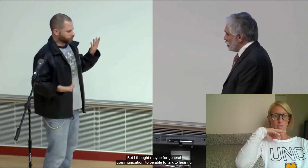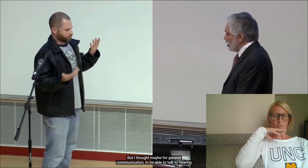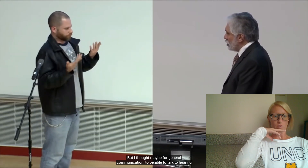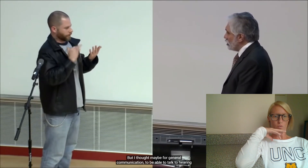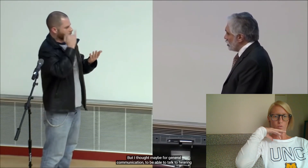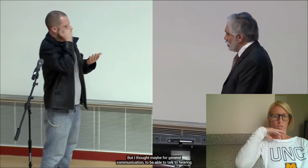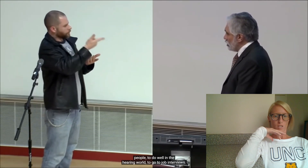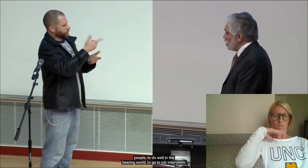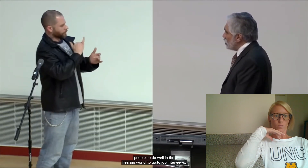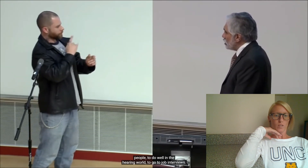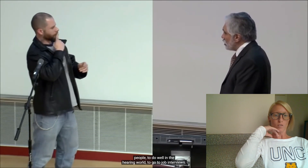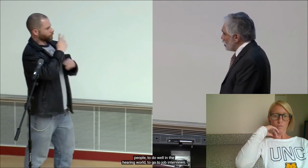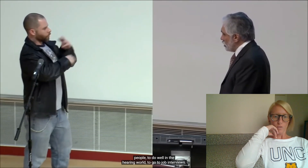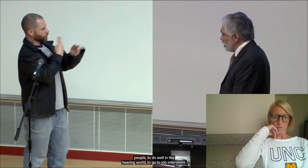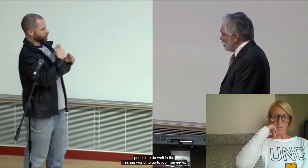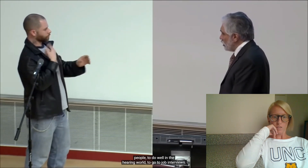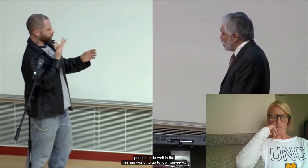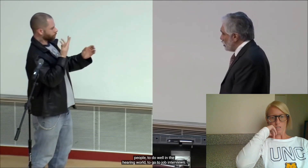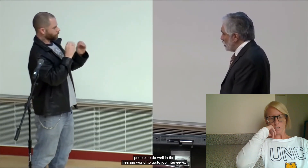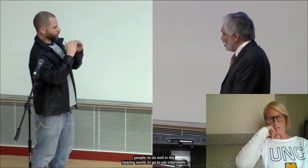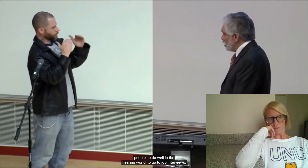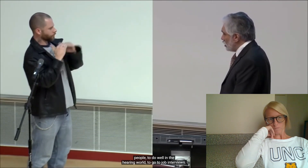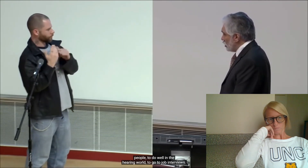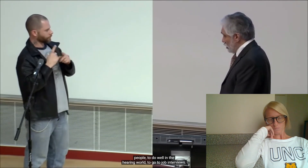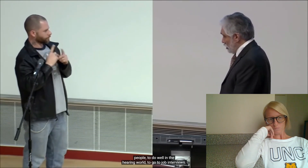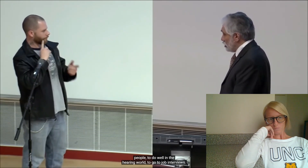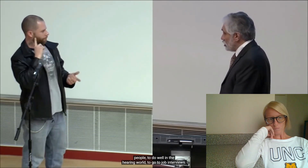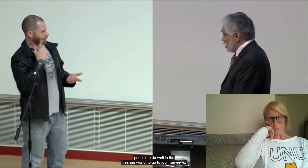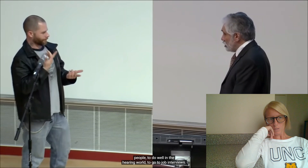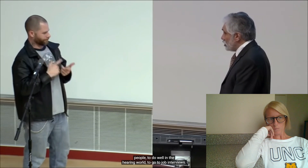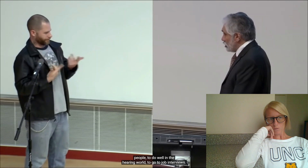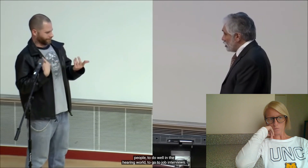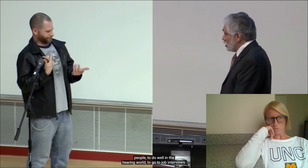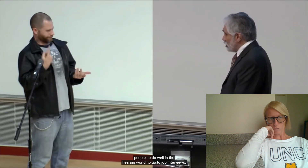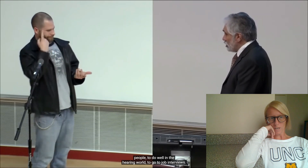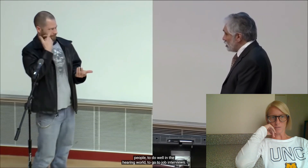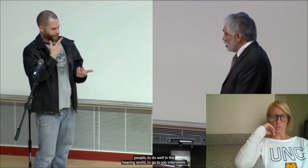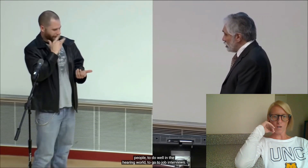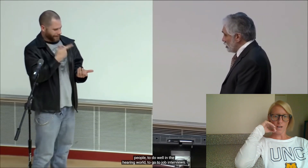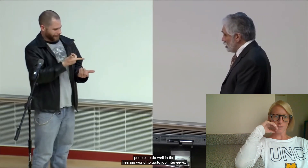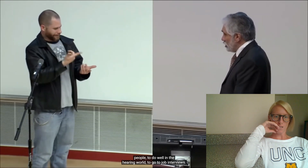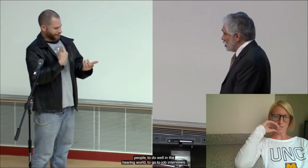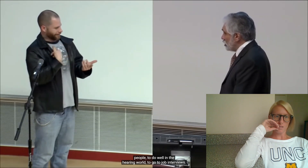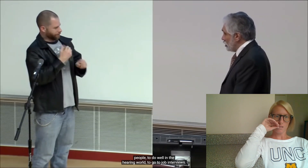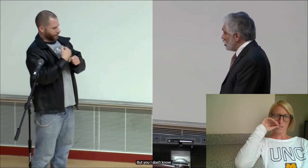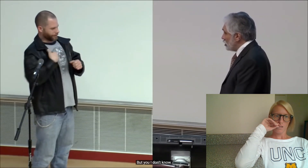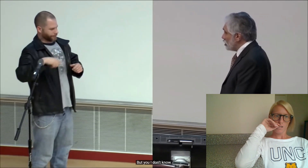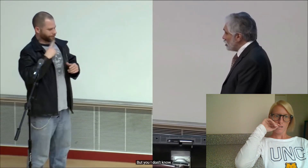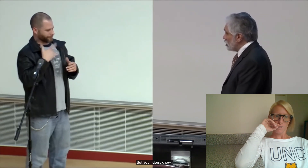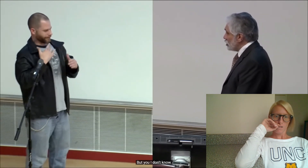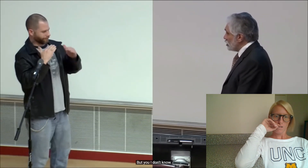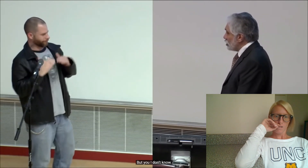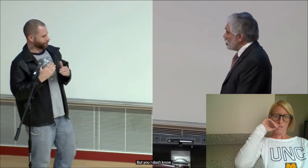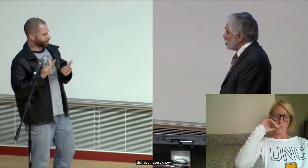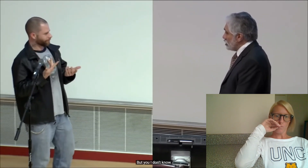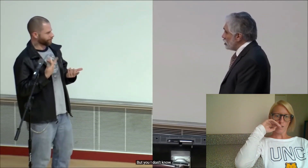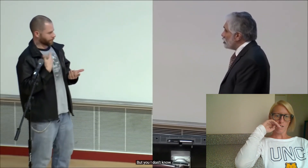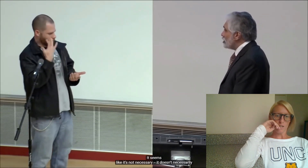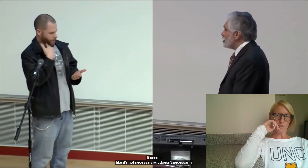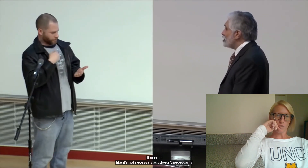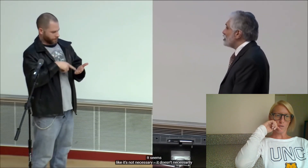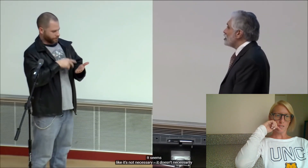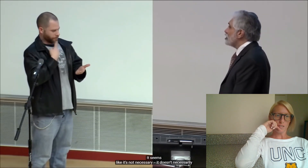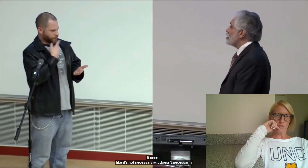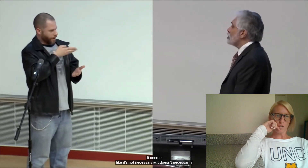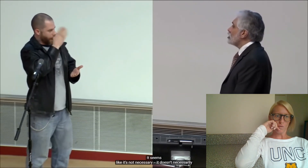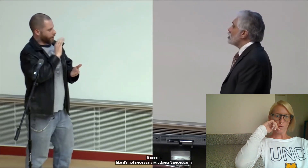be able to talk to hearing people, to do well in the hearing world, to go to job interviews. But I don't know. But,